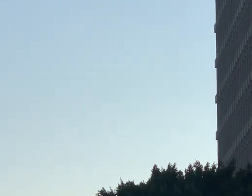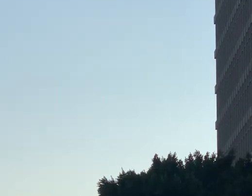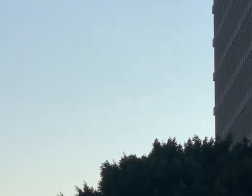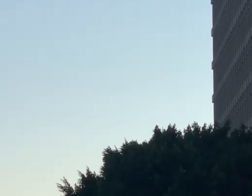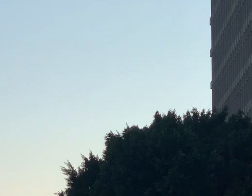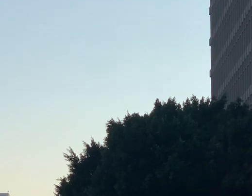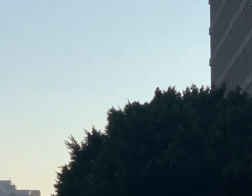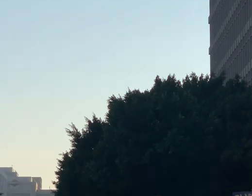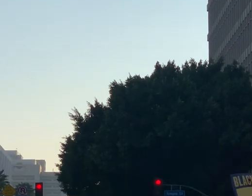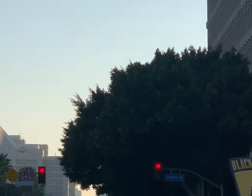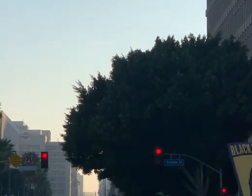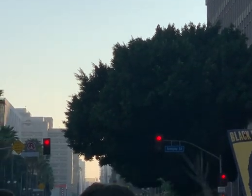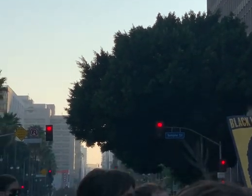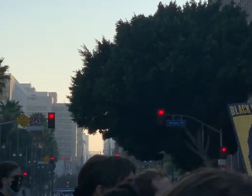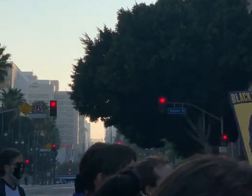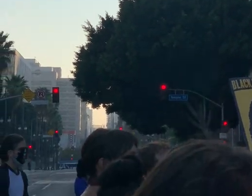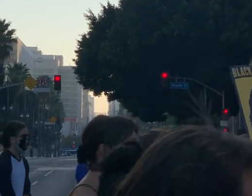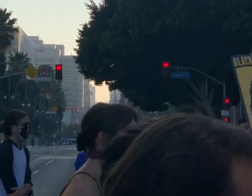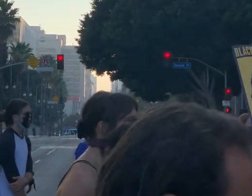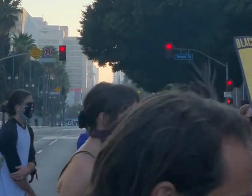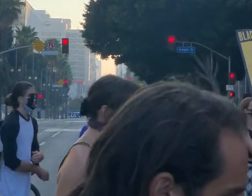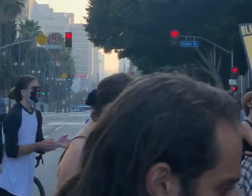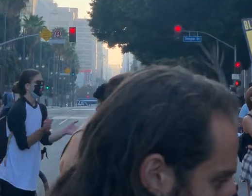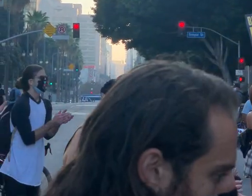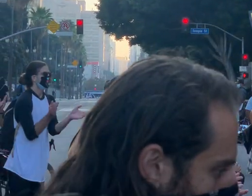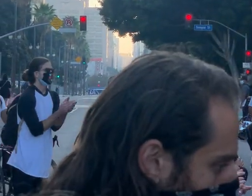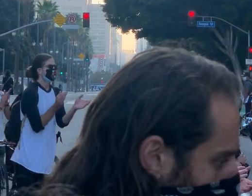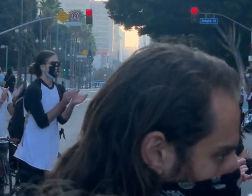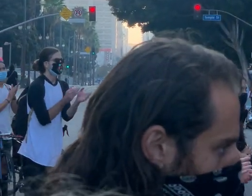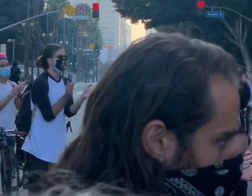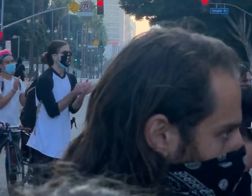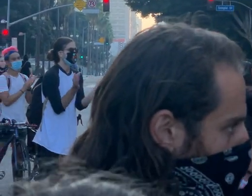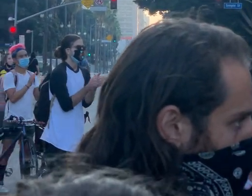examine what we need to change in ourselves as well.